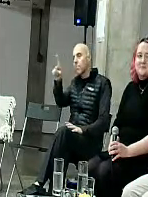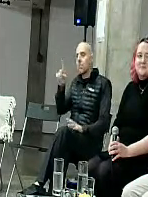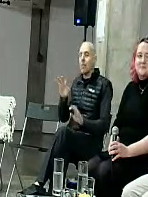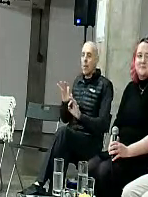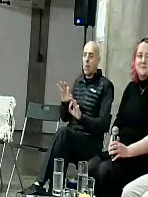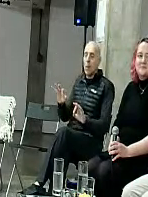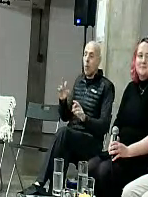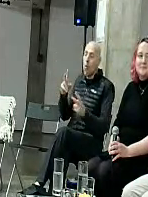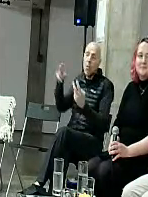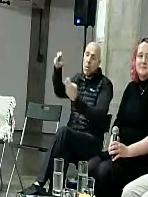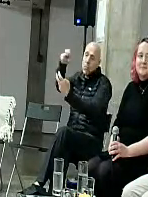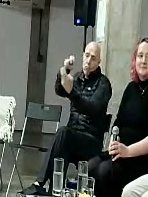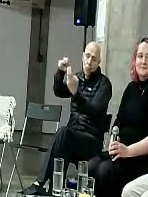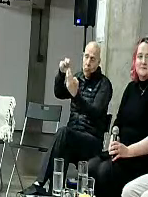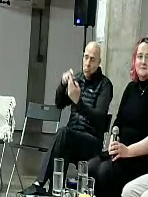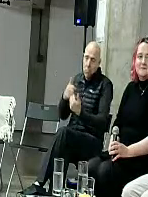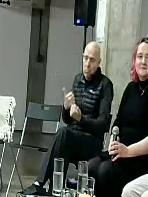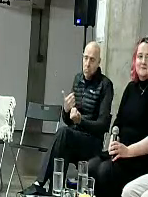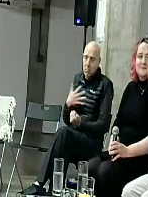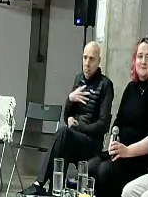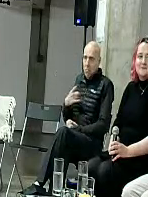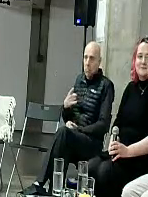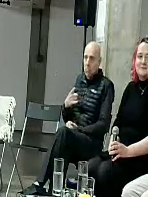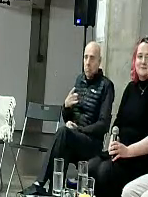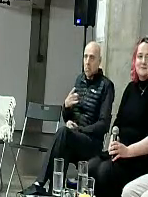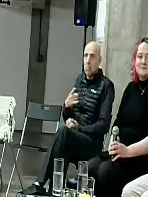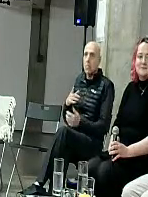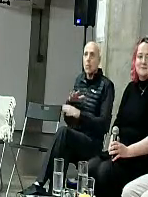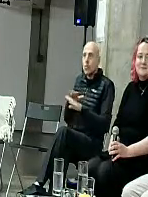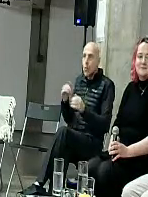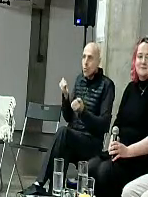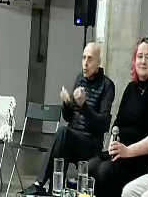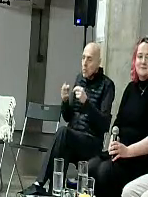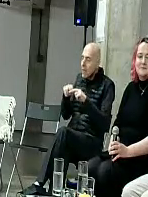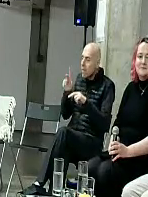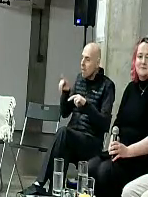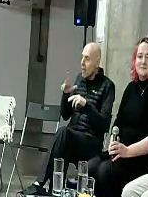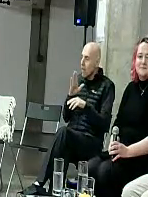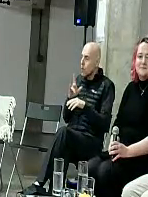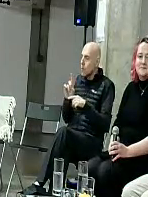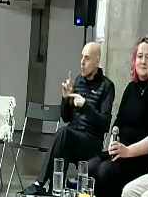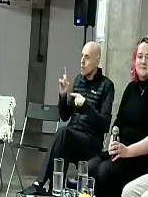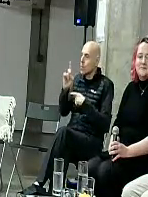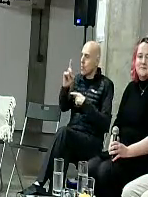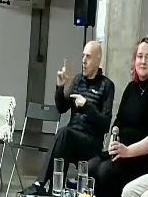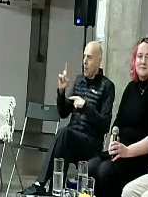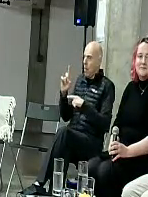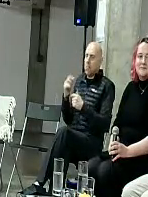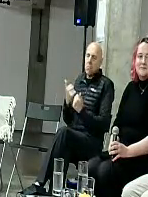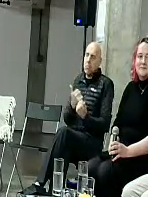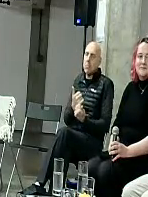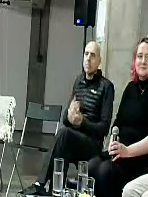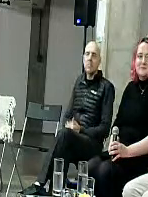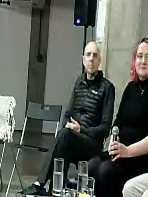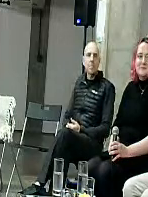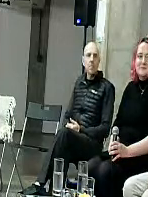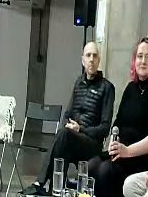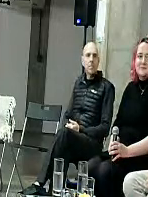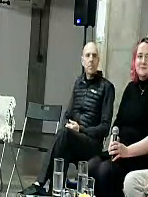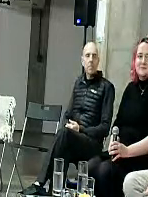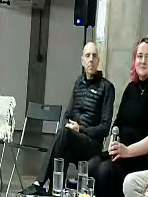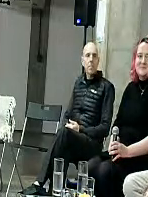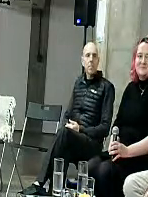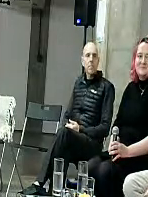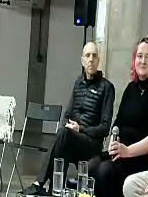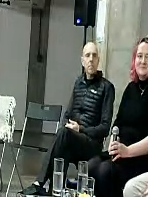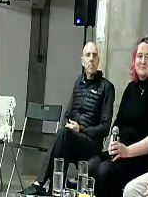have a wander. There's absolutely no judgment if you need to leave the space and then come back or whatever feels